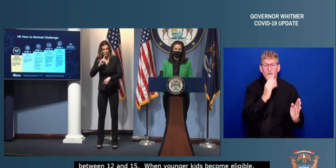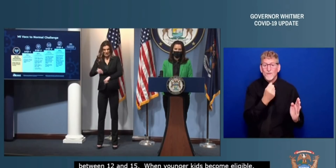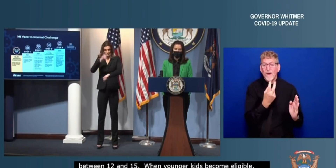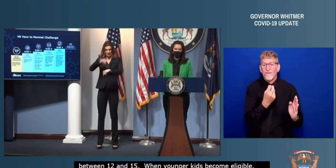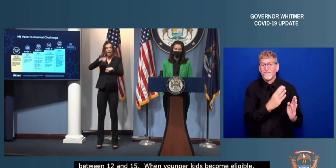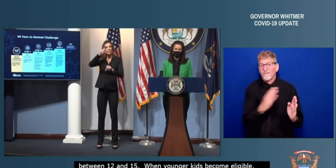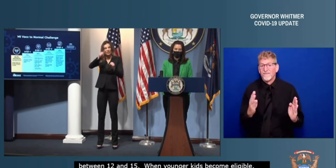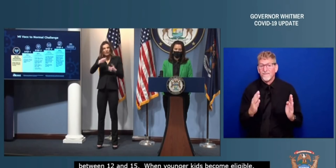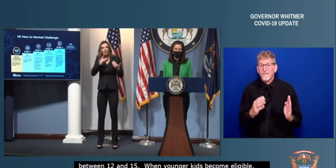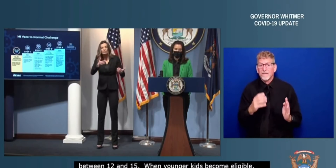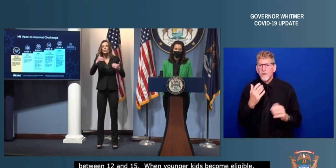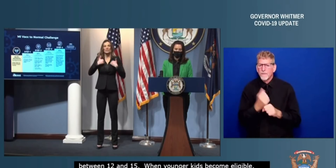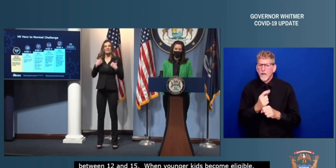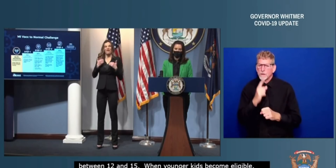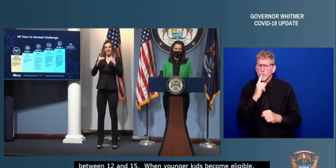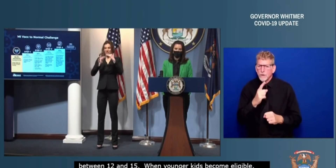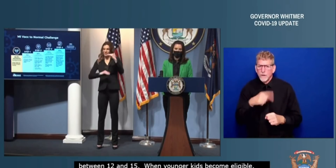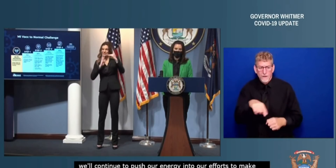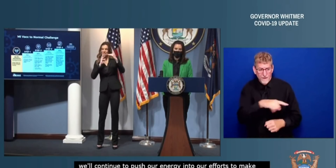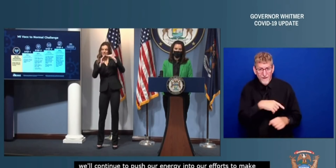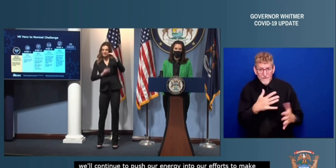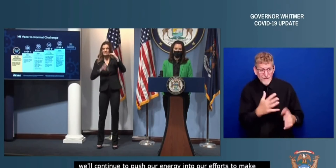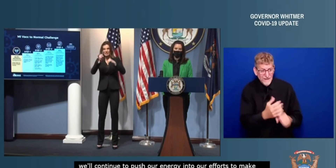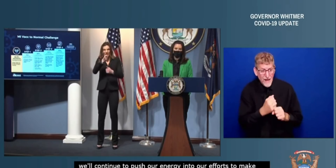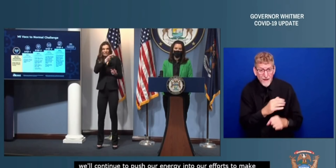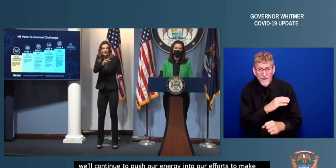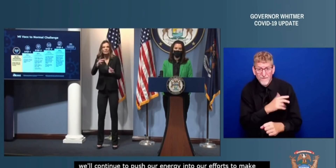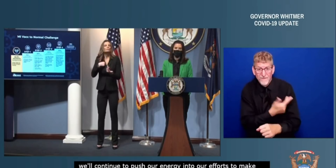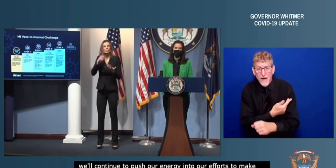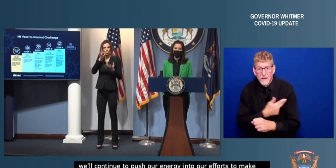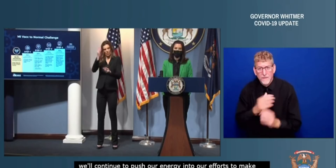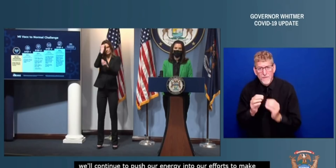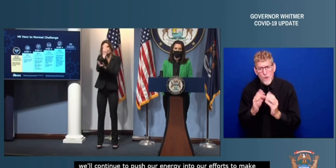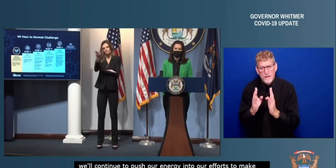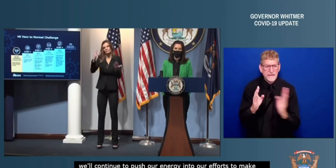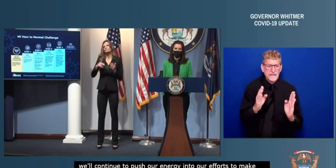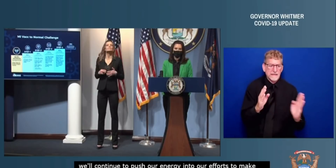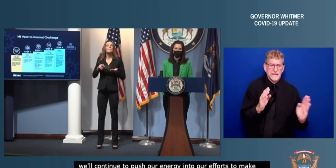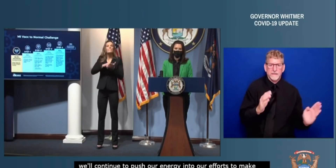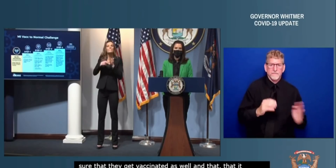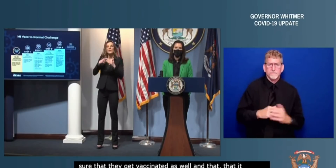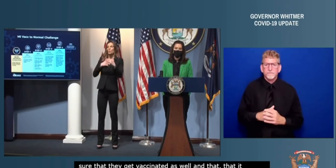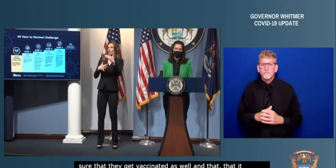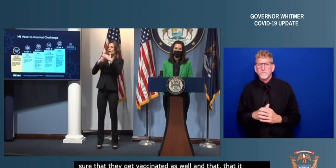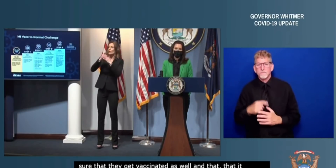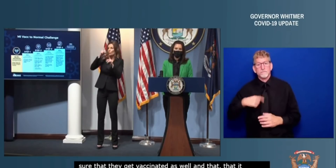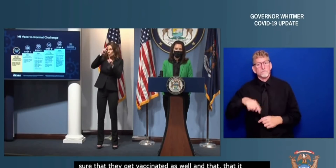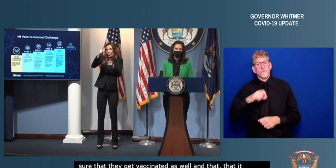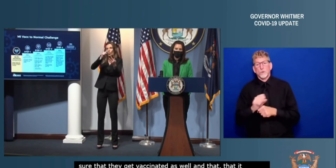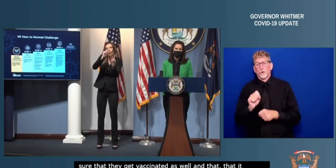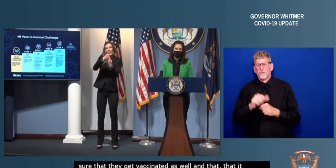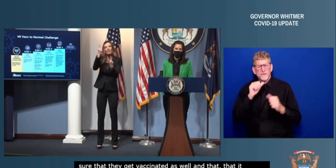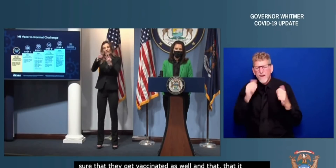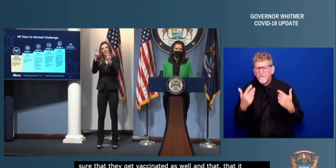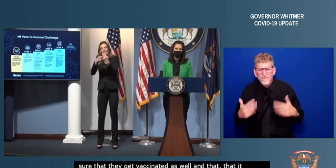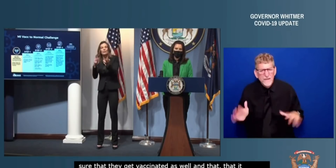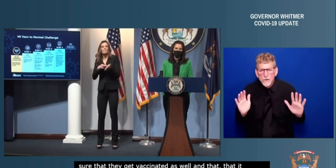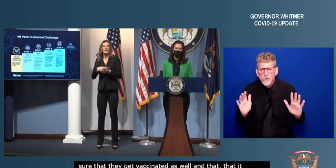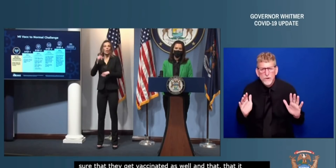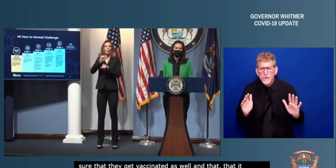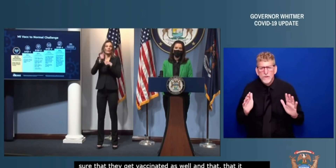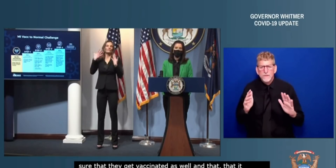well, and that ultimately our work will not be done when we hit one of these goals, but we